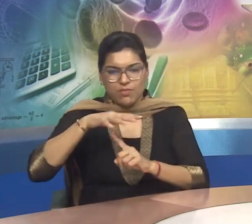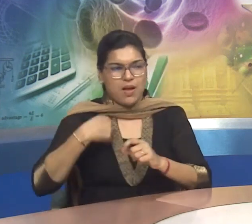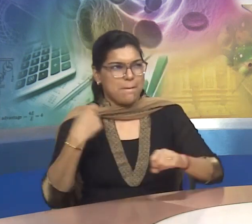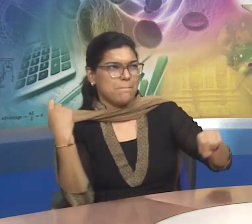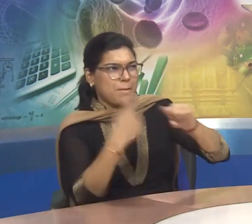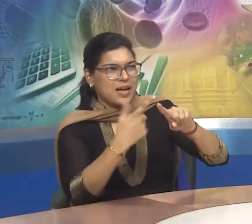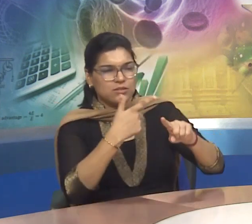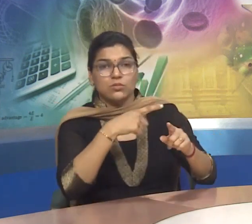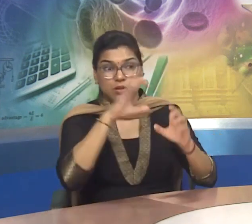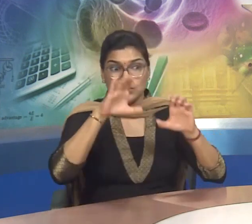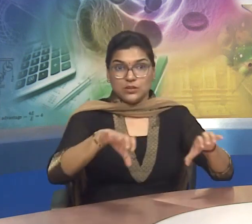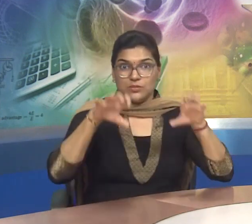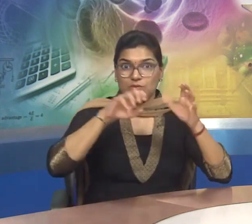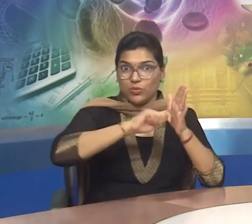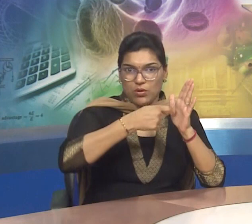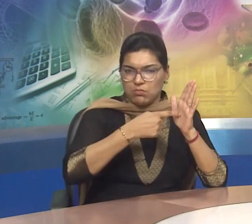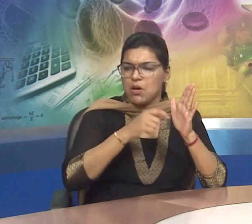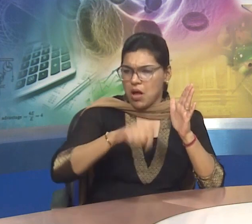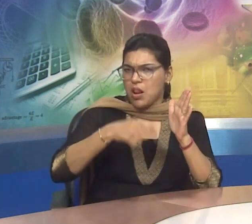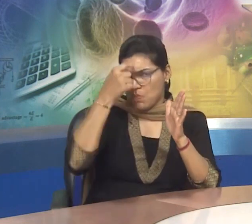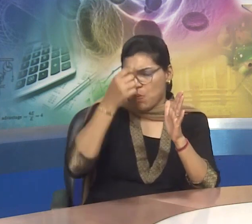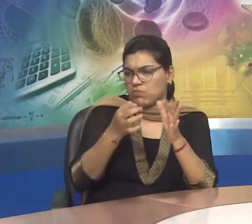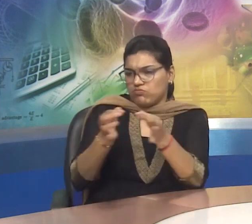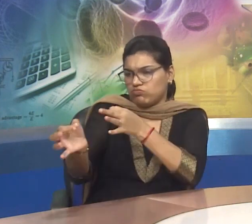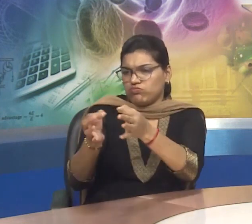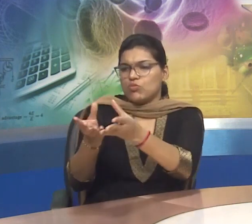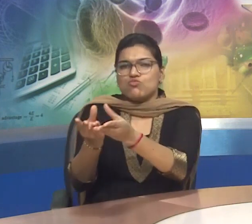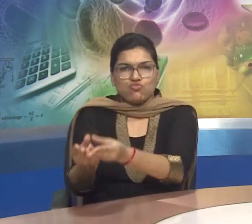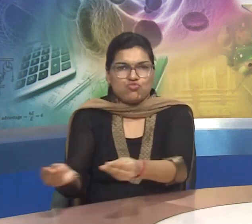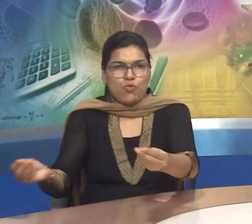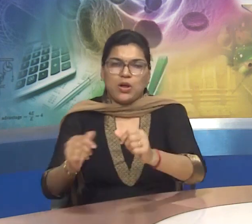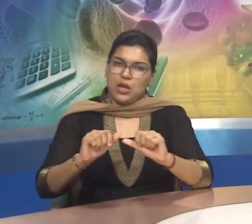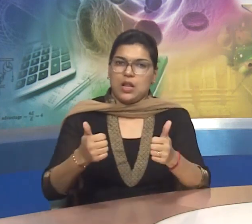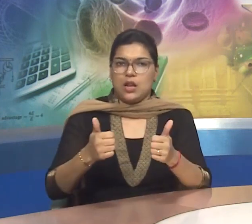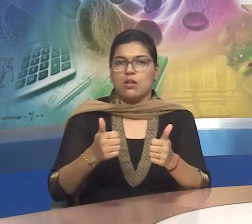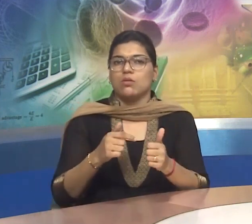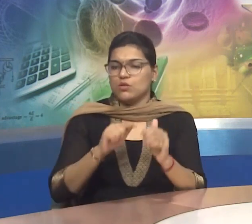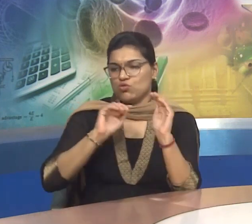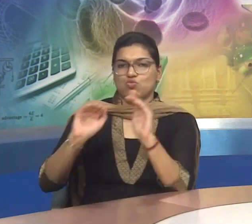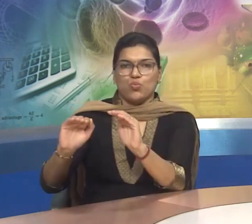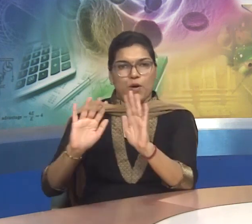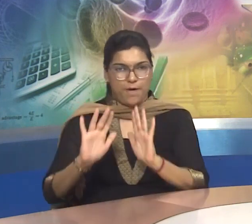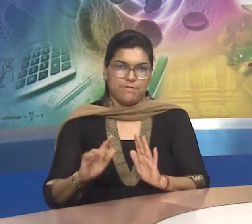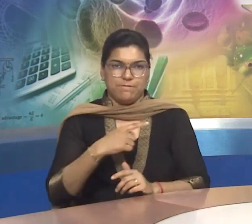If there is anything we like to express about the Constitution, then we can express